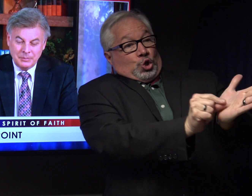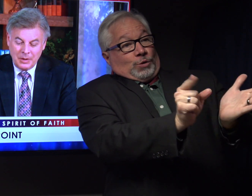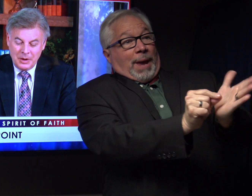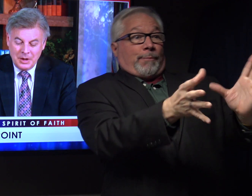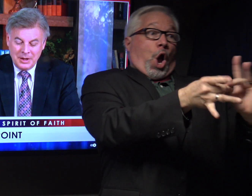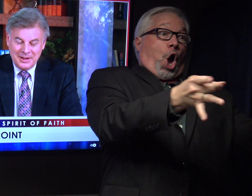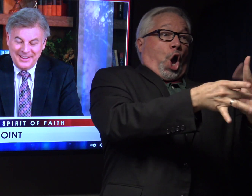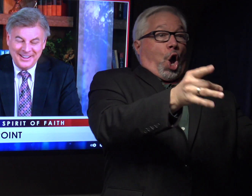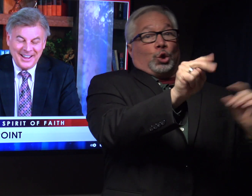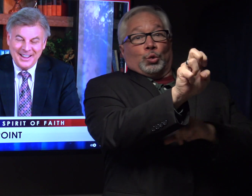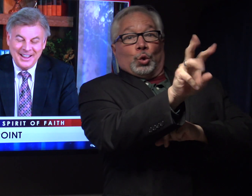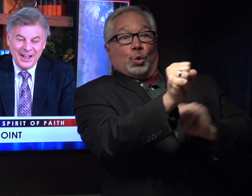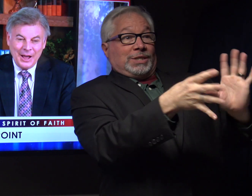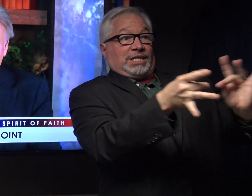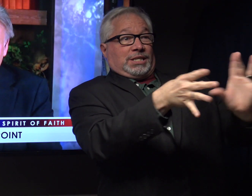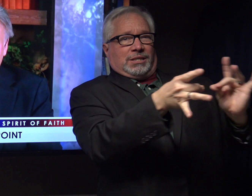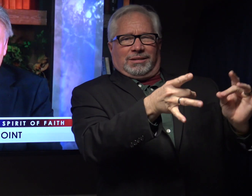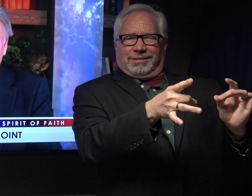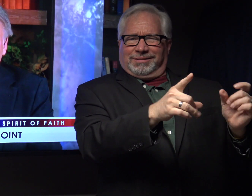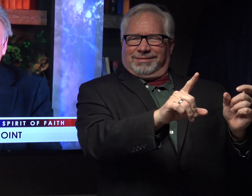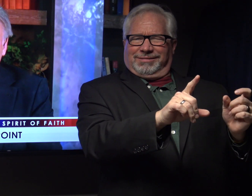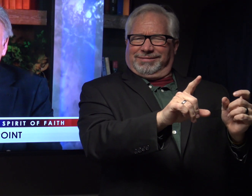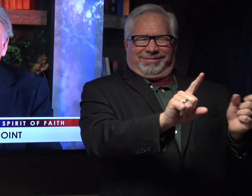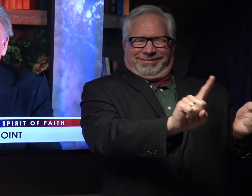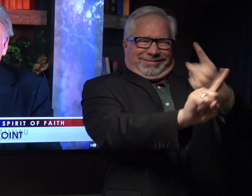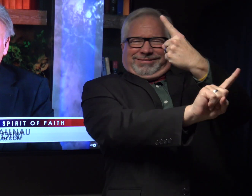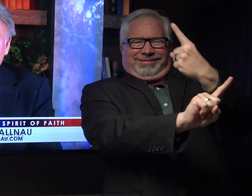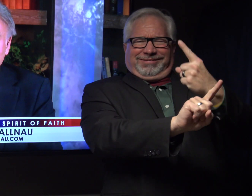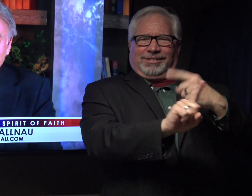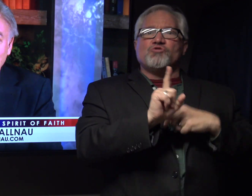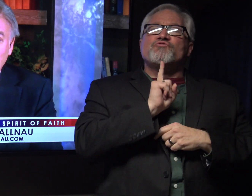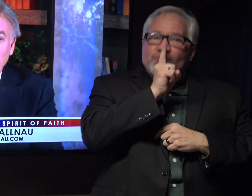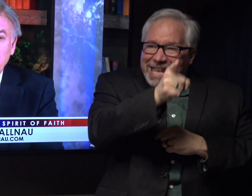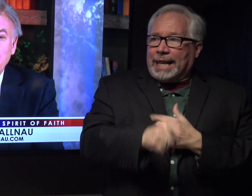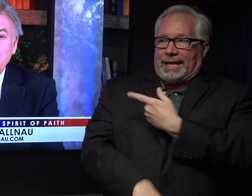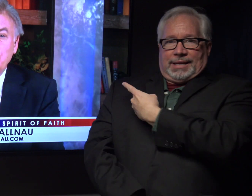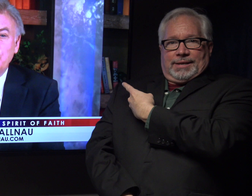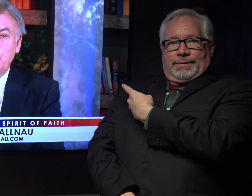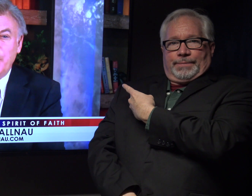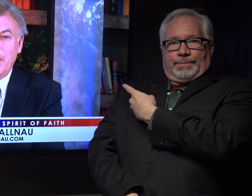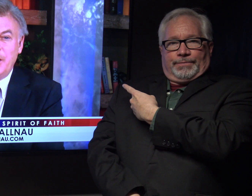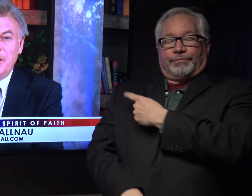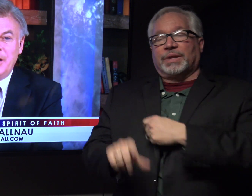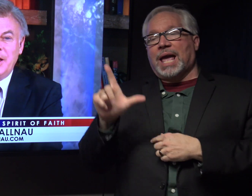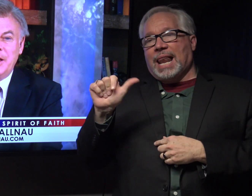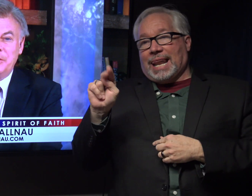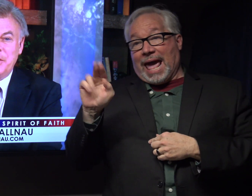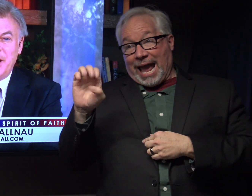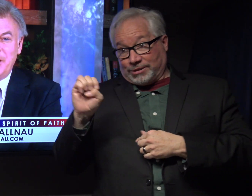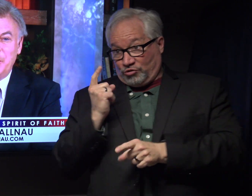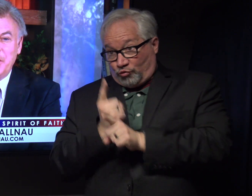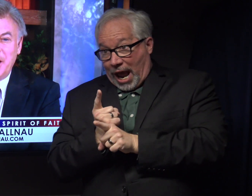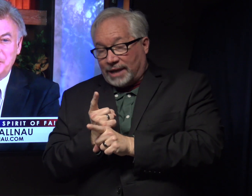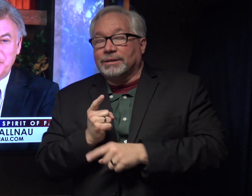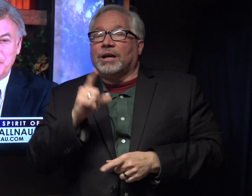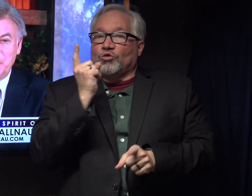Lance, do you agree? I mean, I'll tell you the truth. This is where it gets scary, when guys like you and